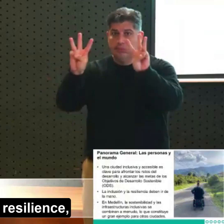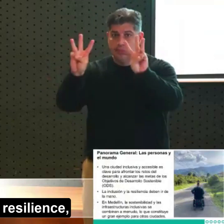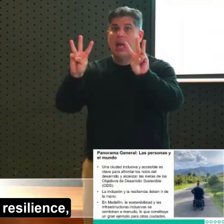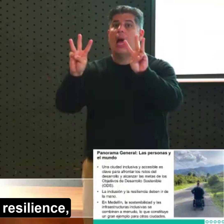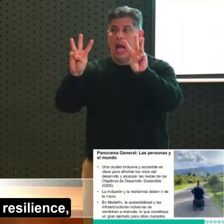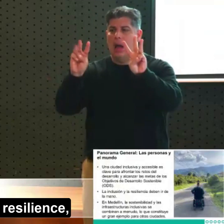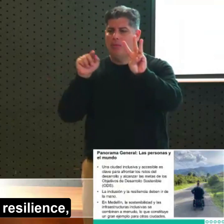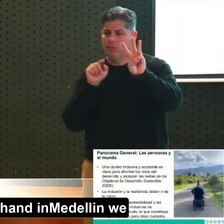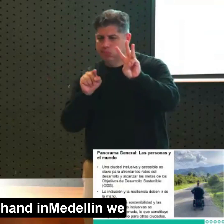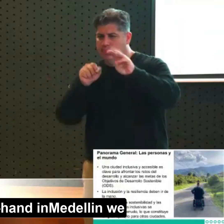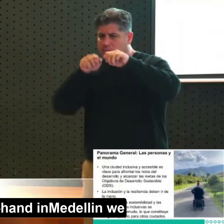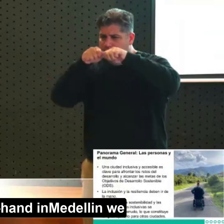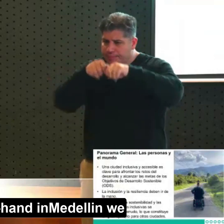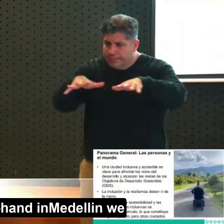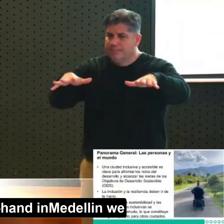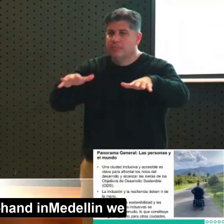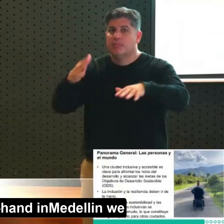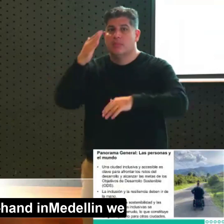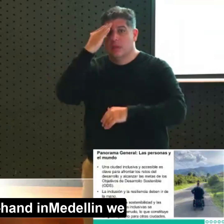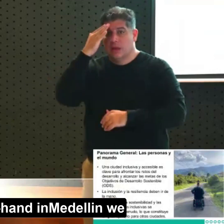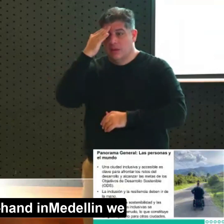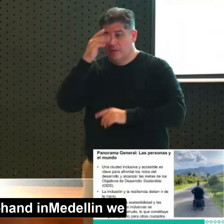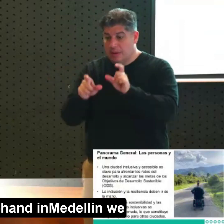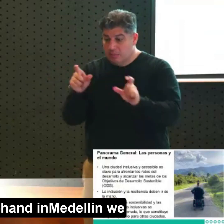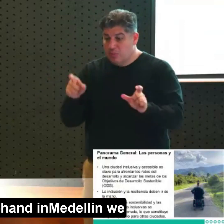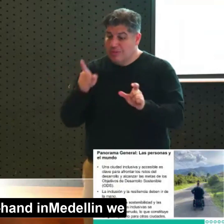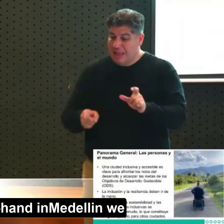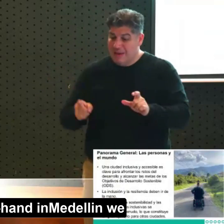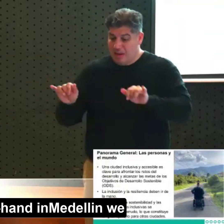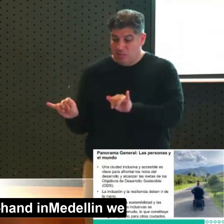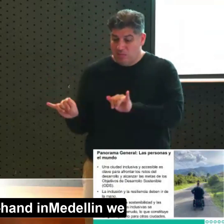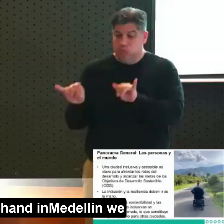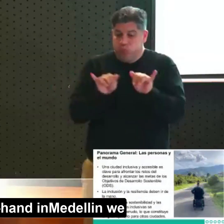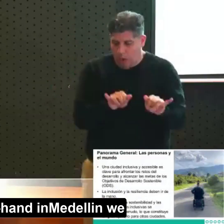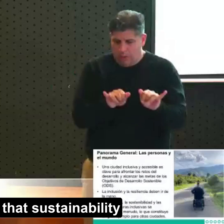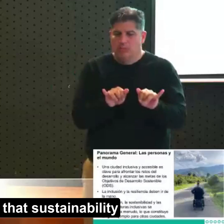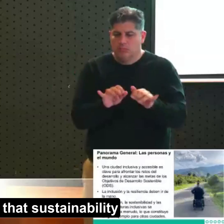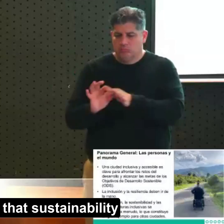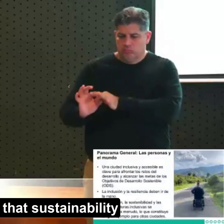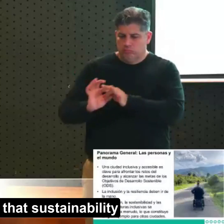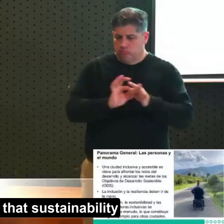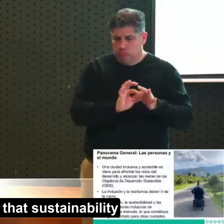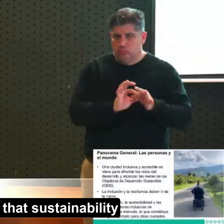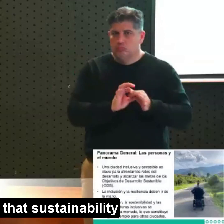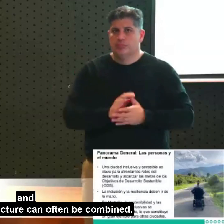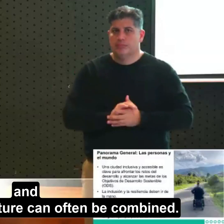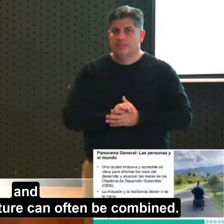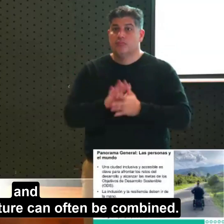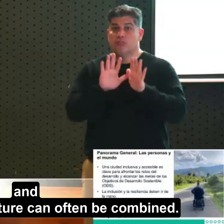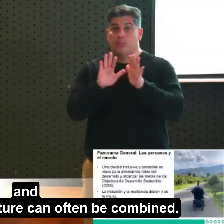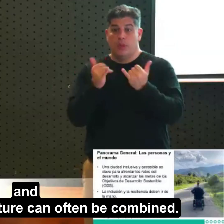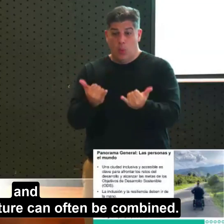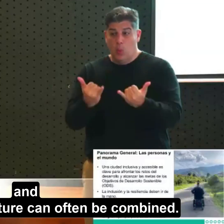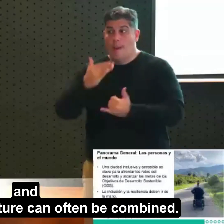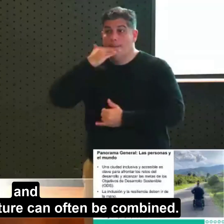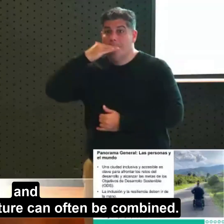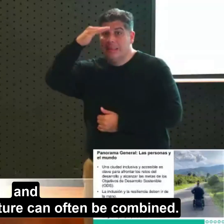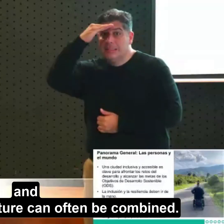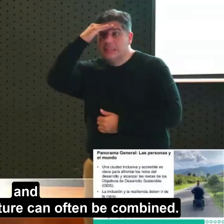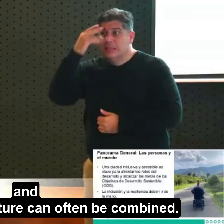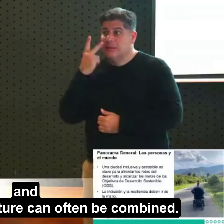and resilience go hand in hand. In Medellin, we have seen that sustainability and